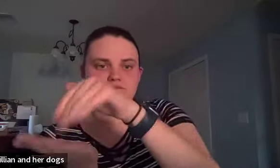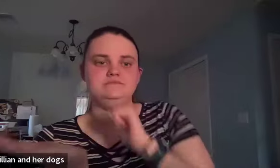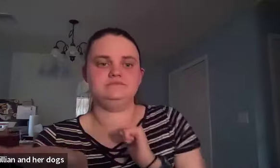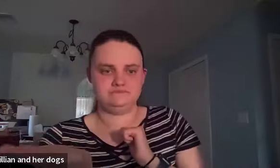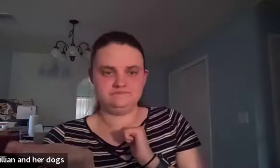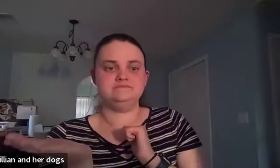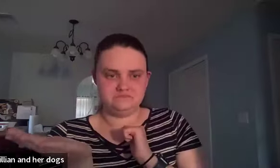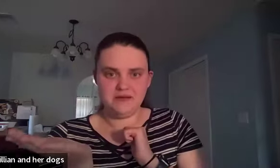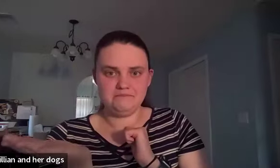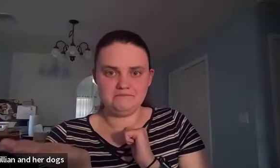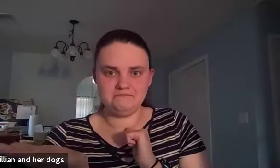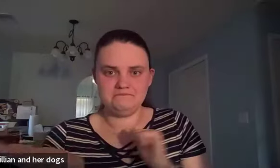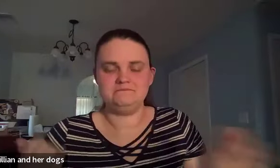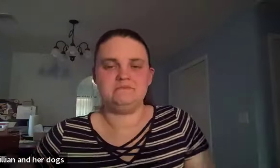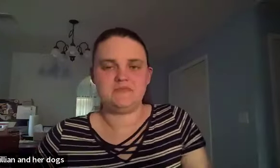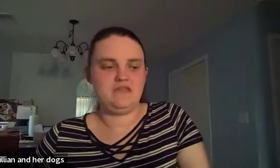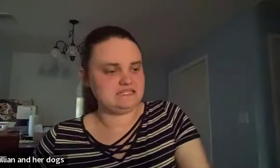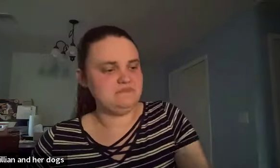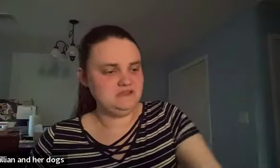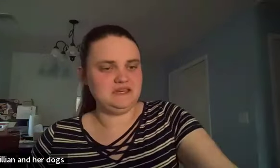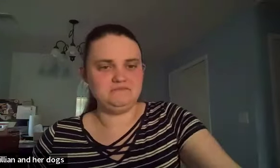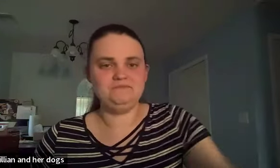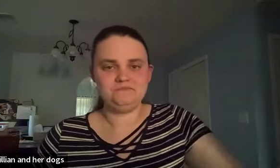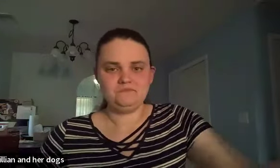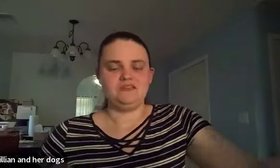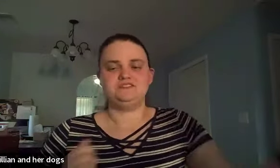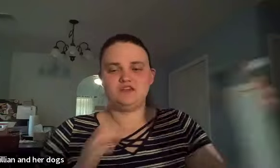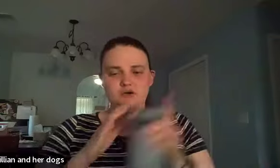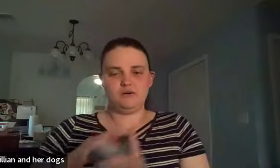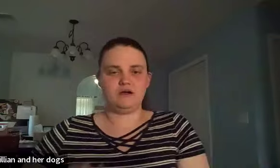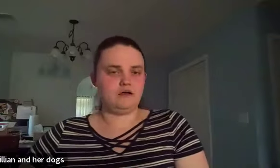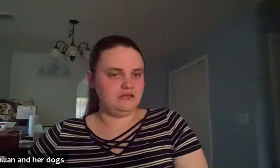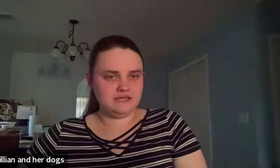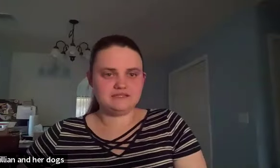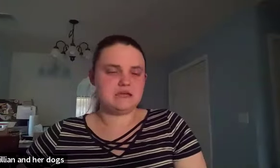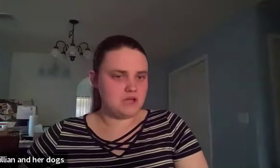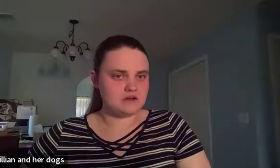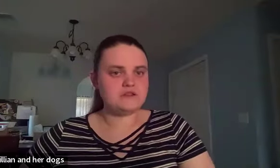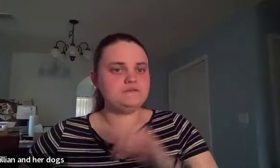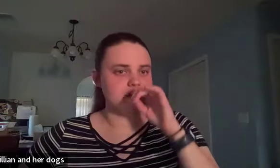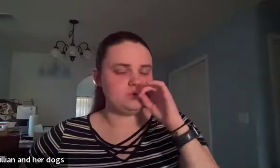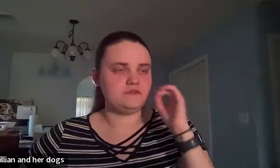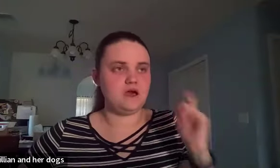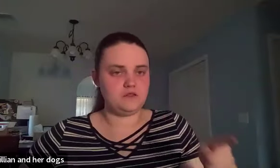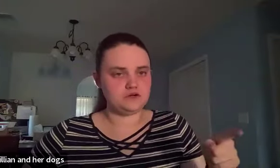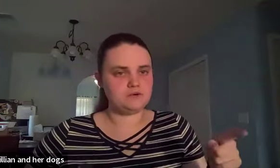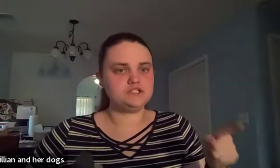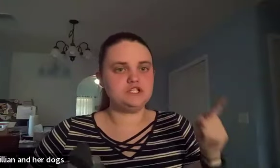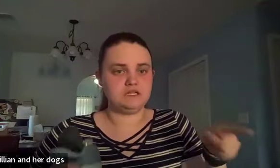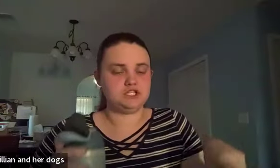1 million. Yep, and that's a million. So again, same pattern that we've done with the other numbers. You can